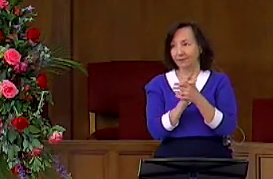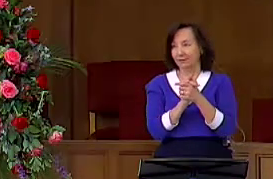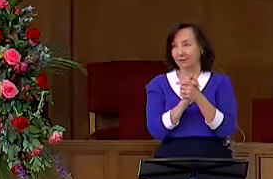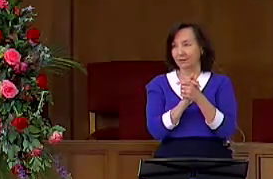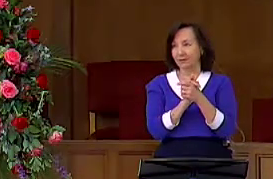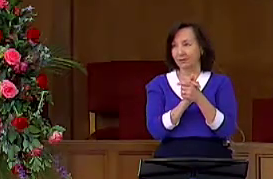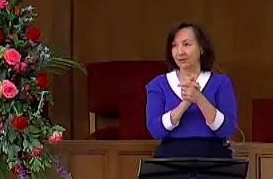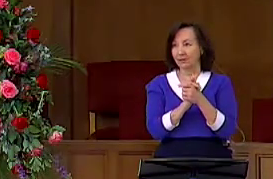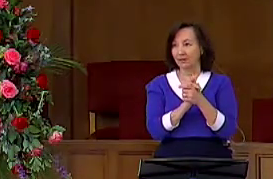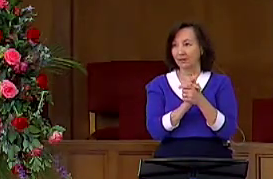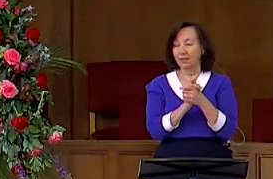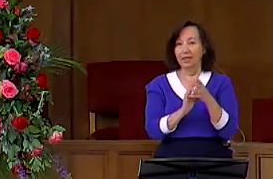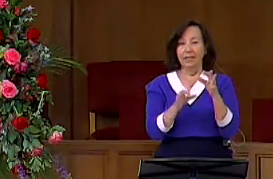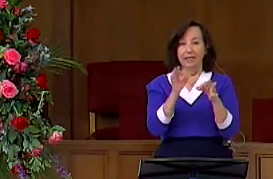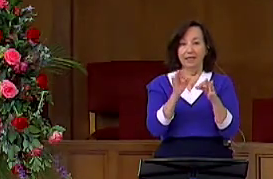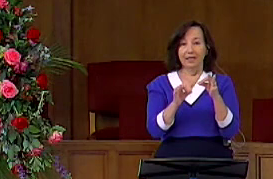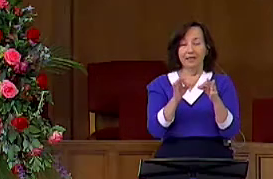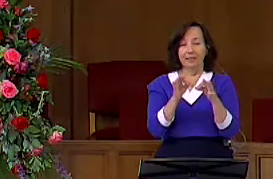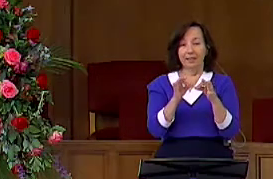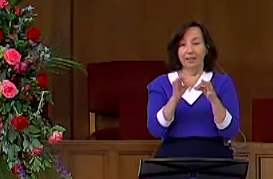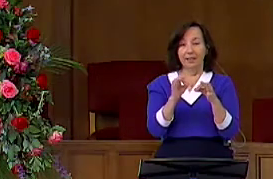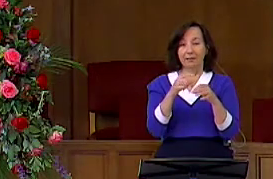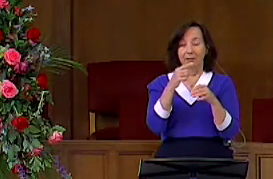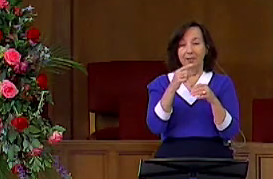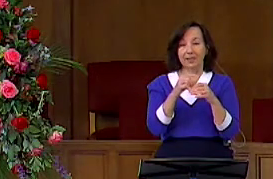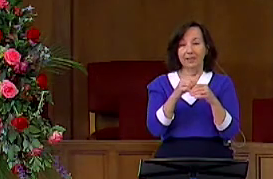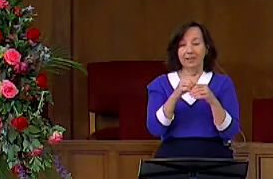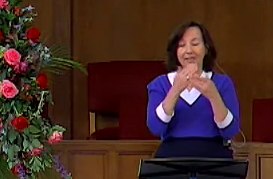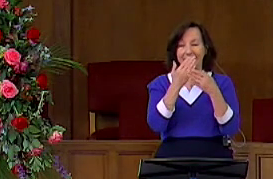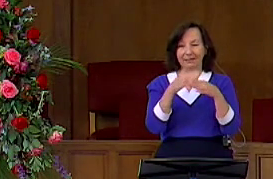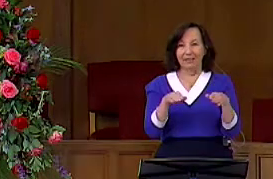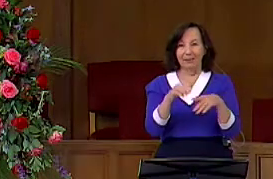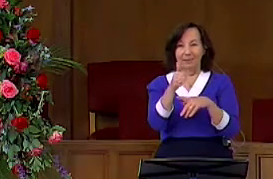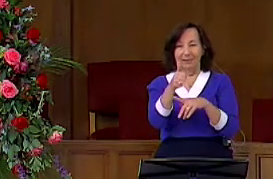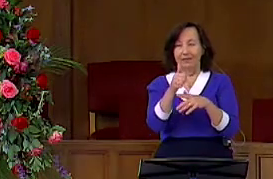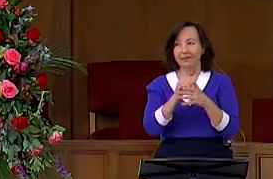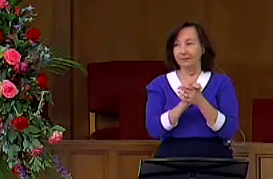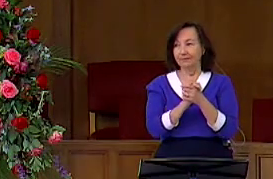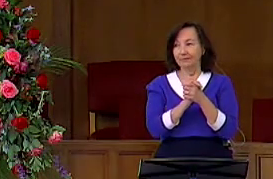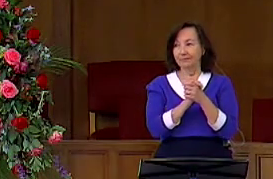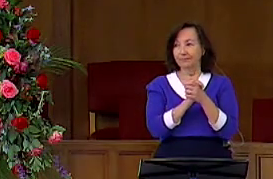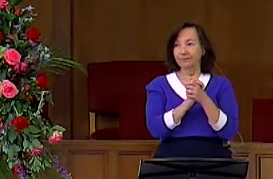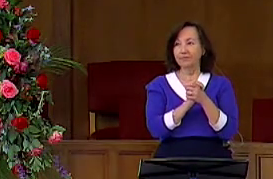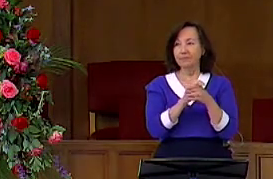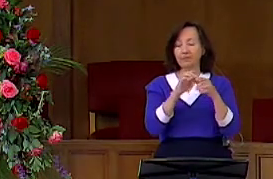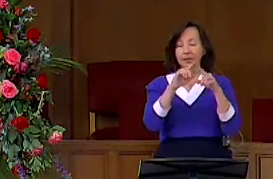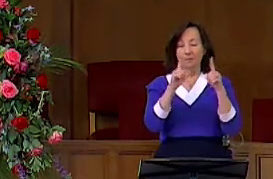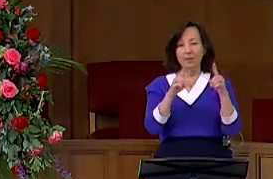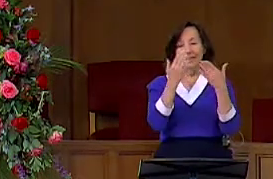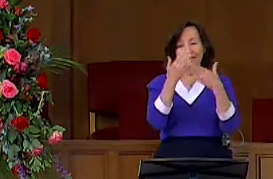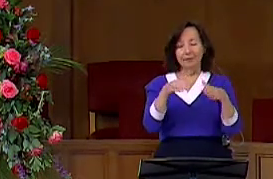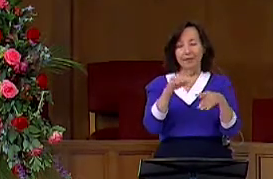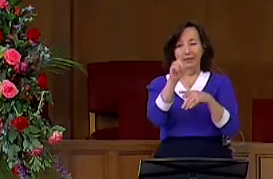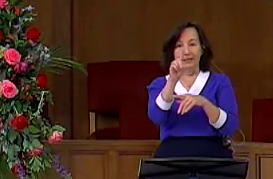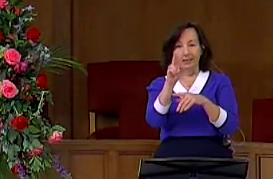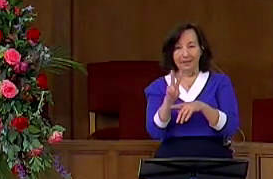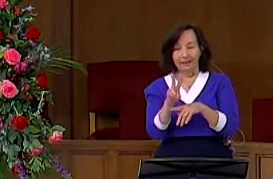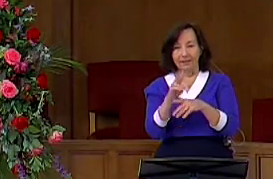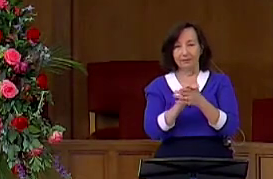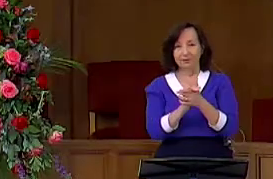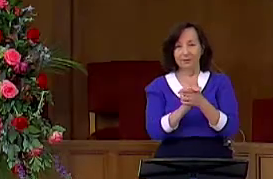if I was getting the offering right now, divide it by 10. But divide it in half,